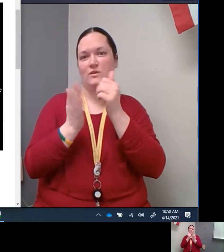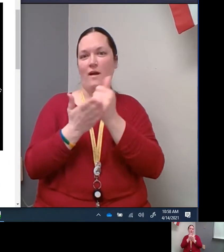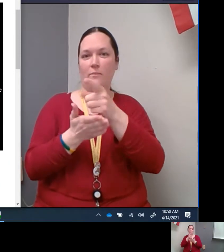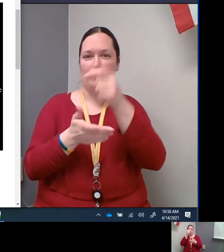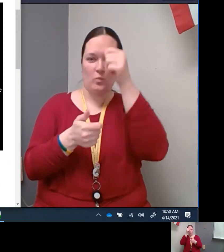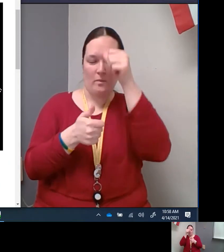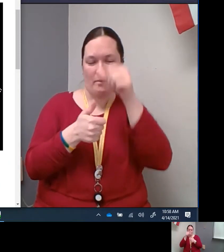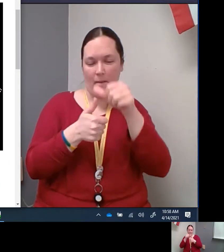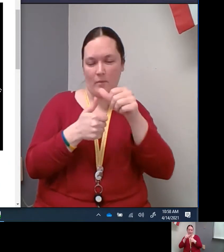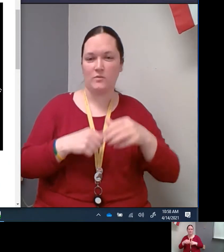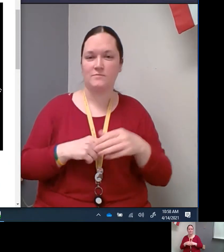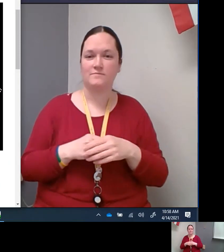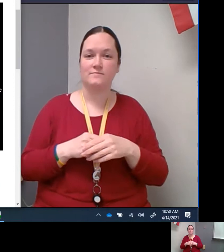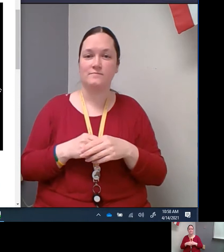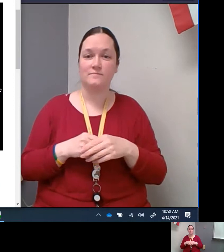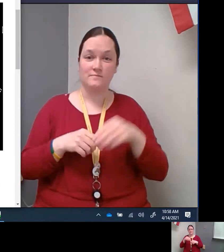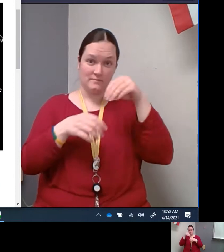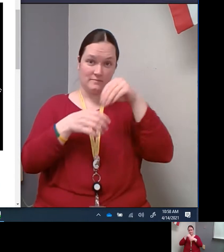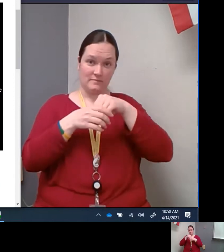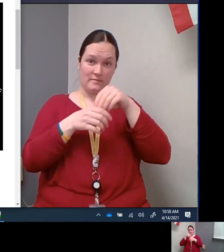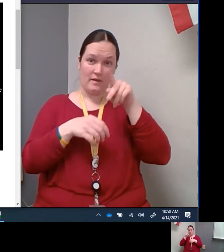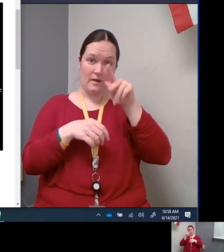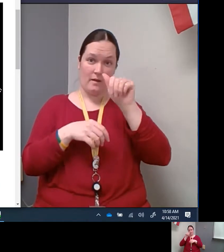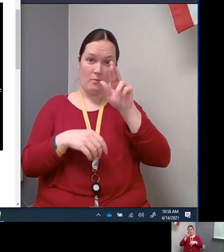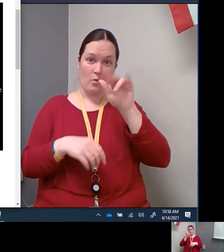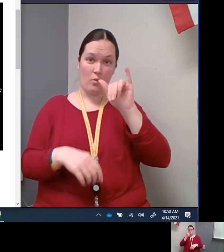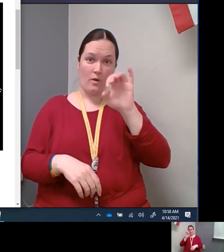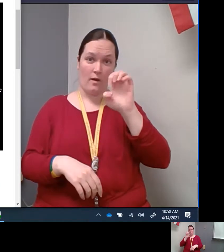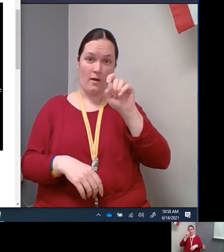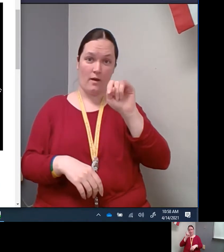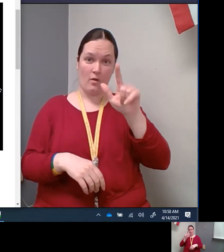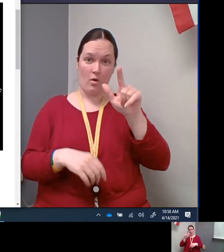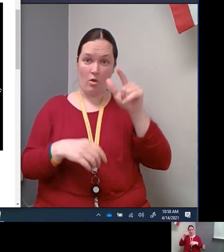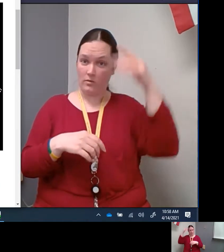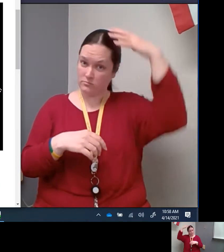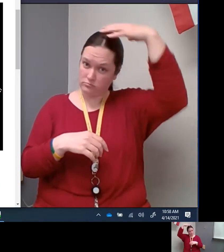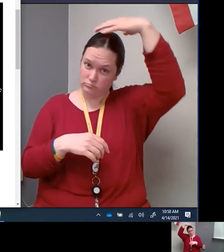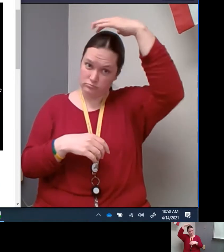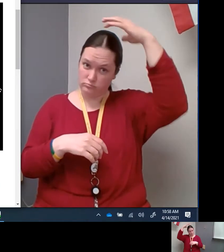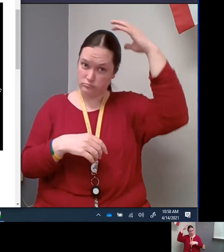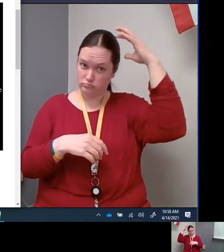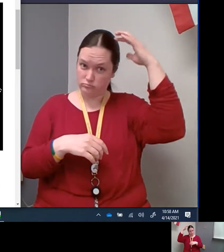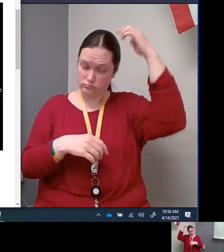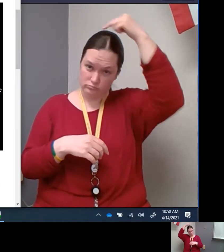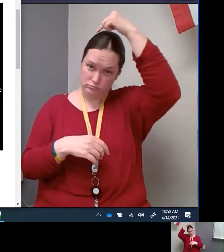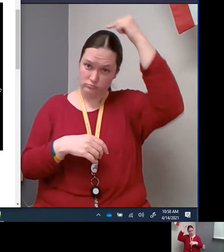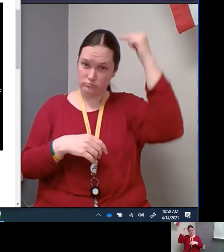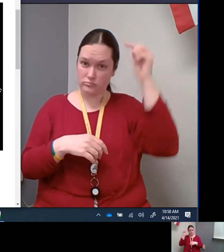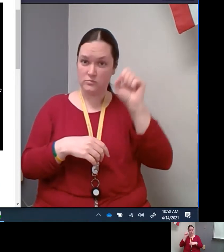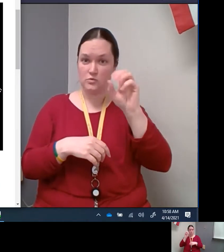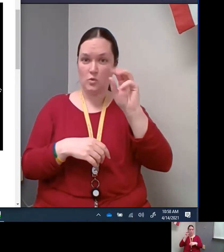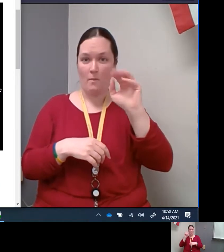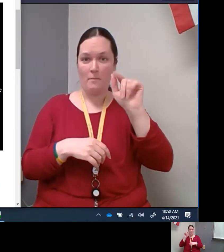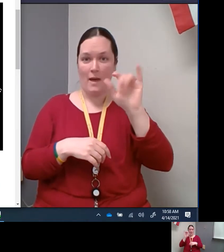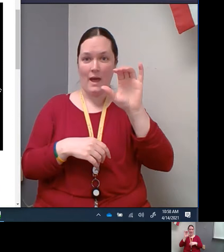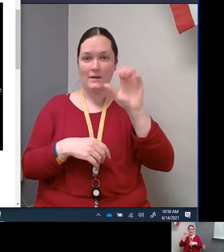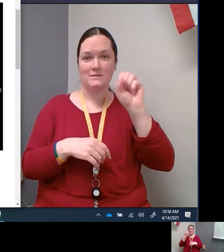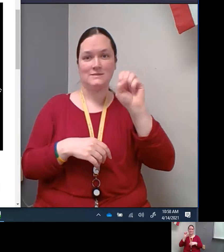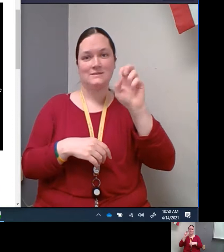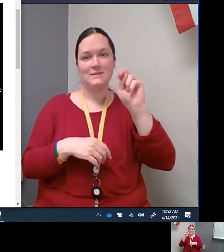functions. Now, if we were to go inside the parietal zone, we'd find a really important part here. It's called the somatosensory cortex. And that's